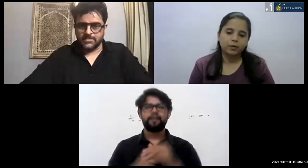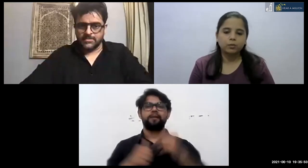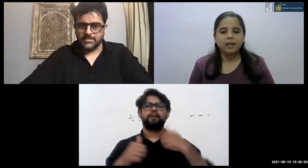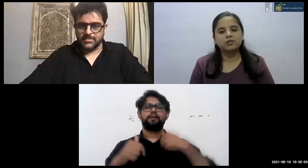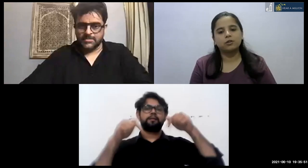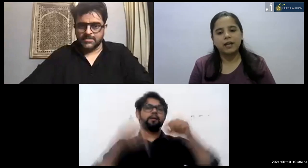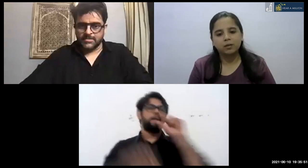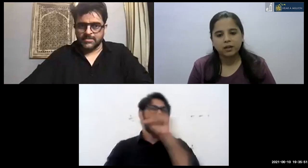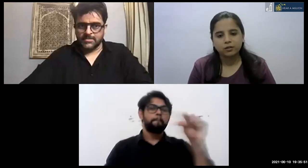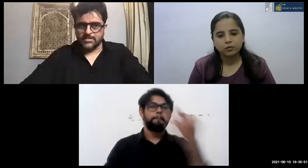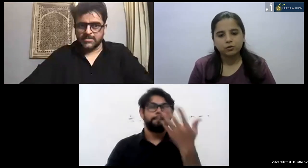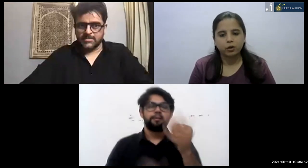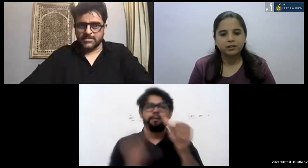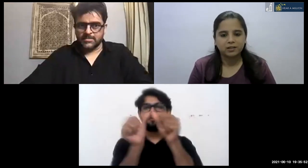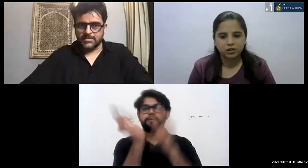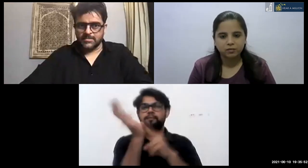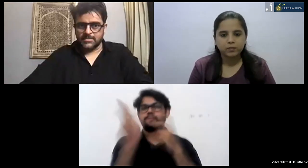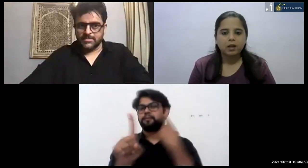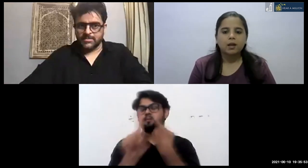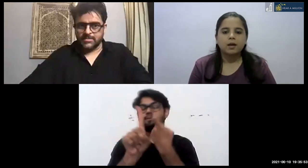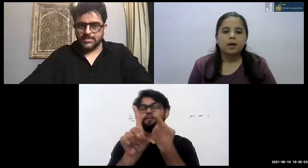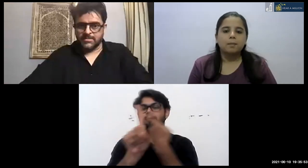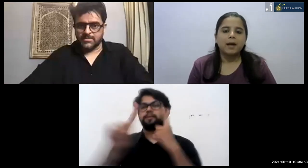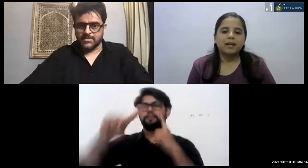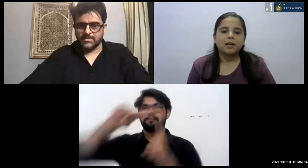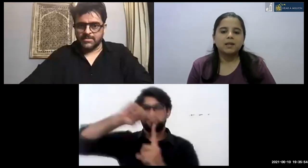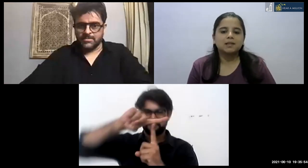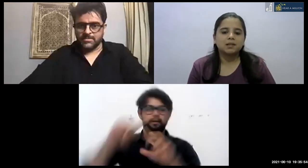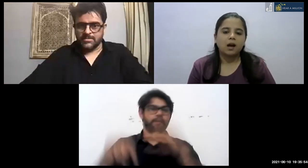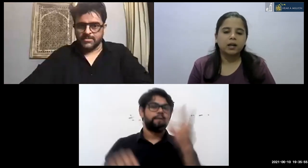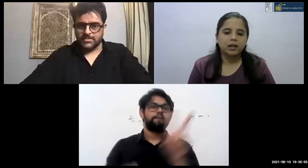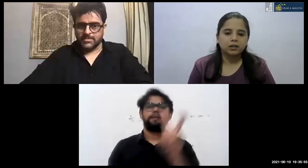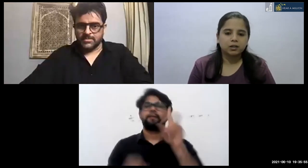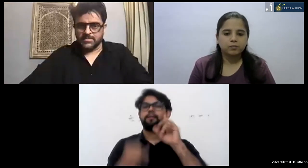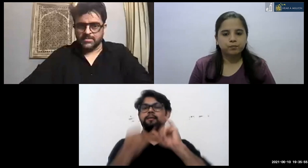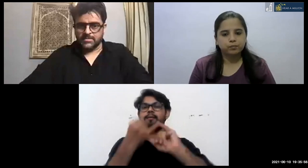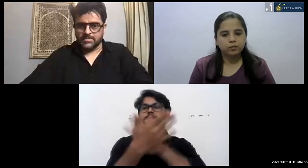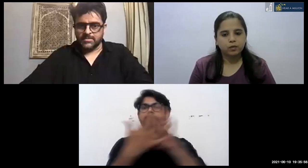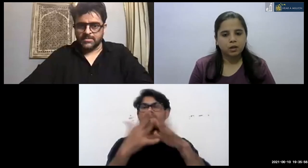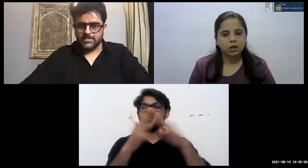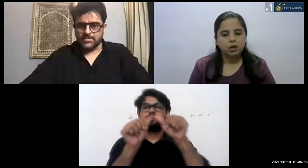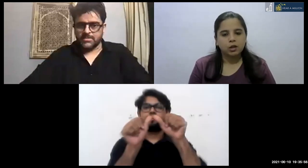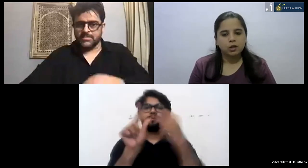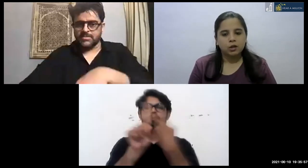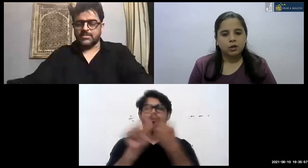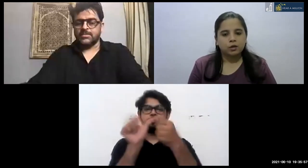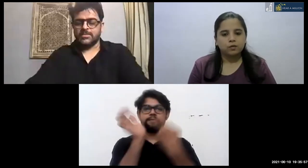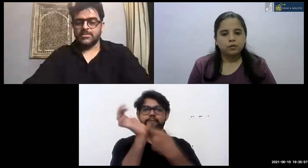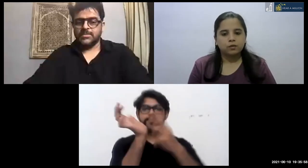deaf people. You manage your time and join the session. My name is Ankit